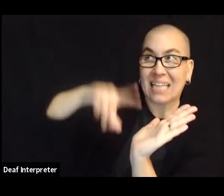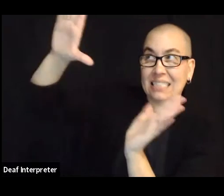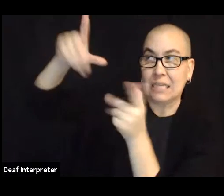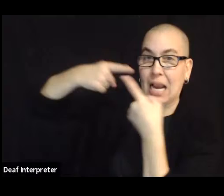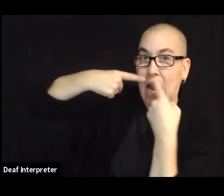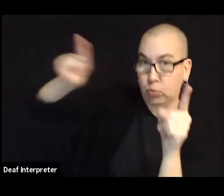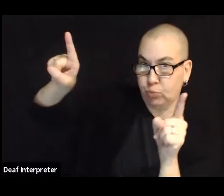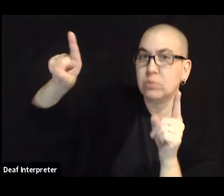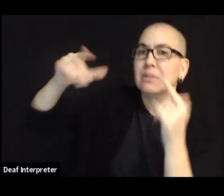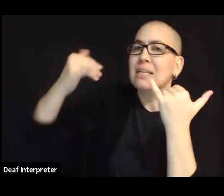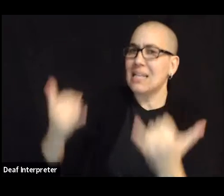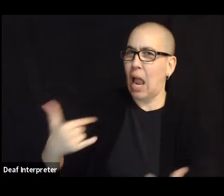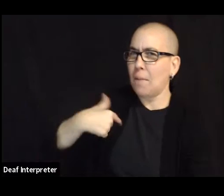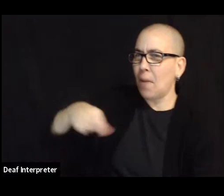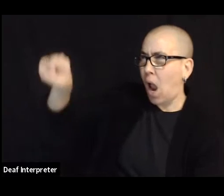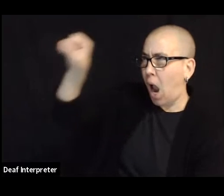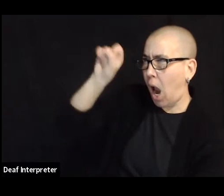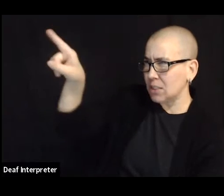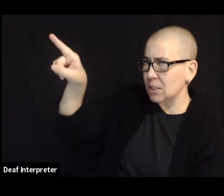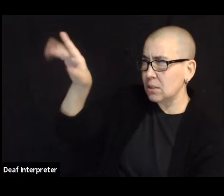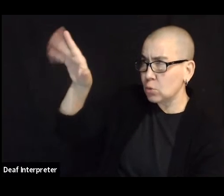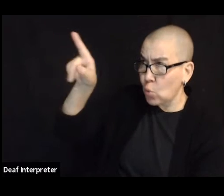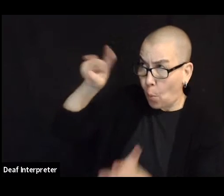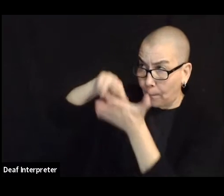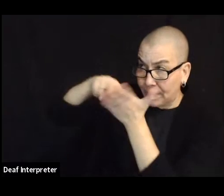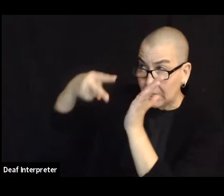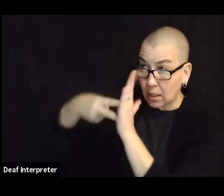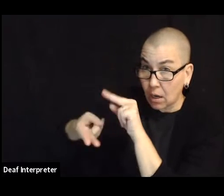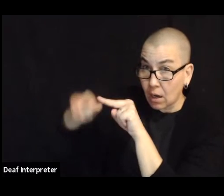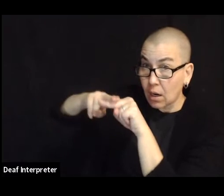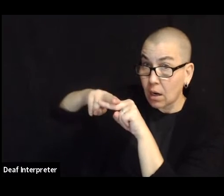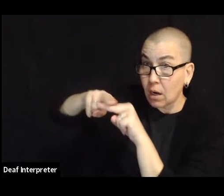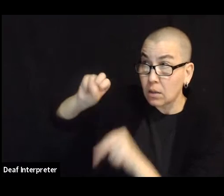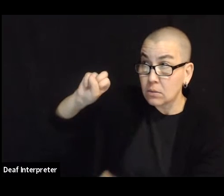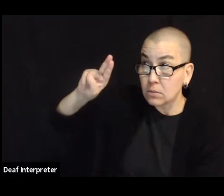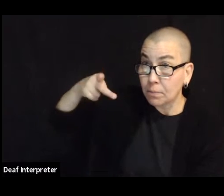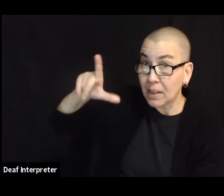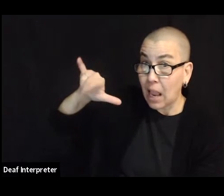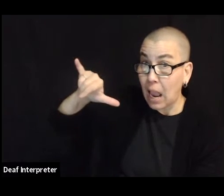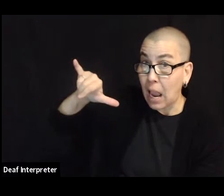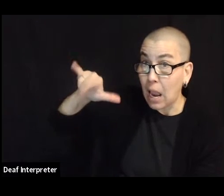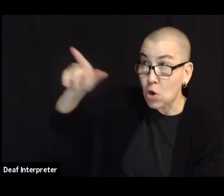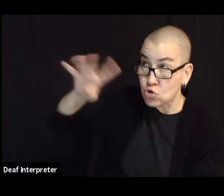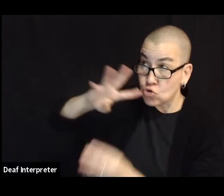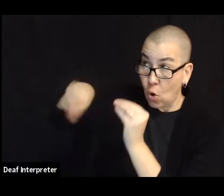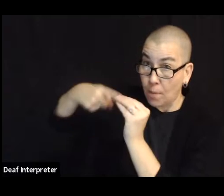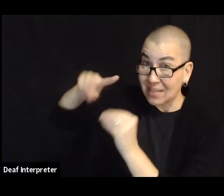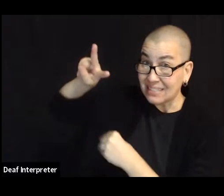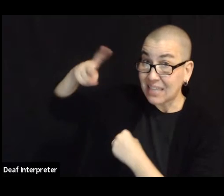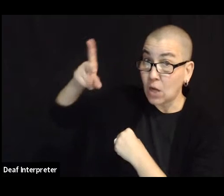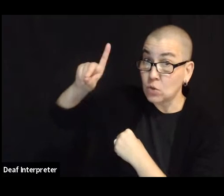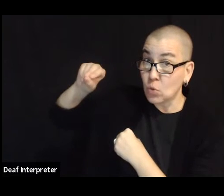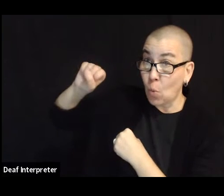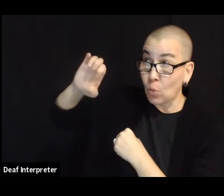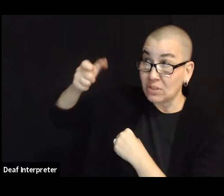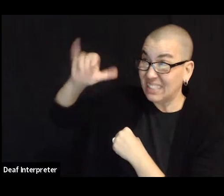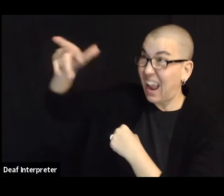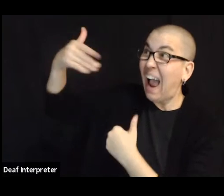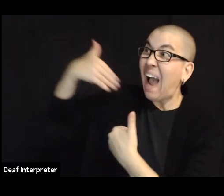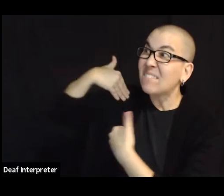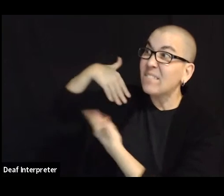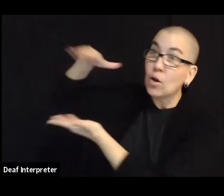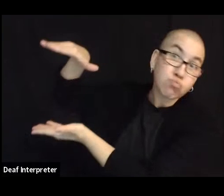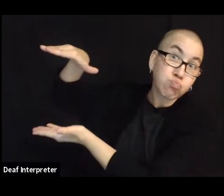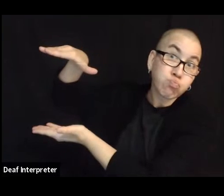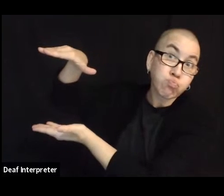just releasing the second doses that have been reserved for second doses and releasing that for us to instead use that